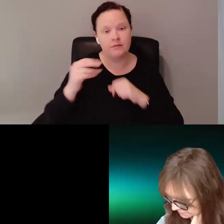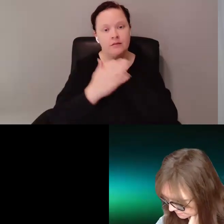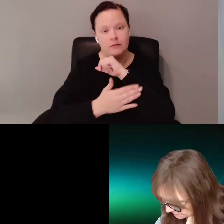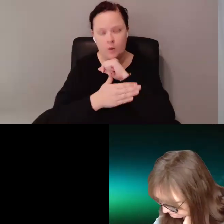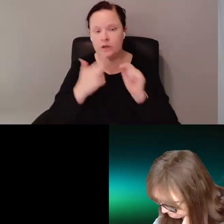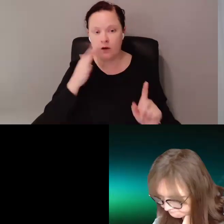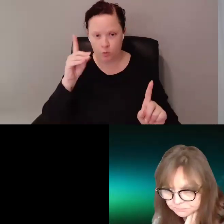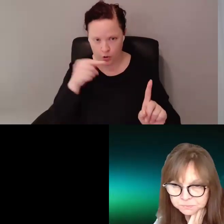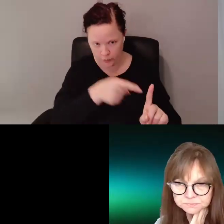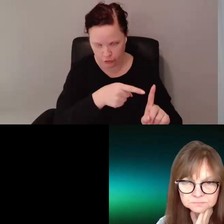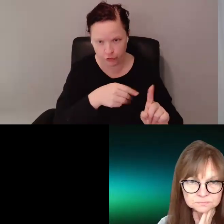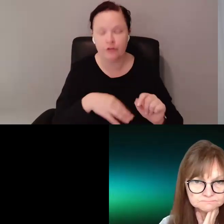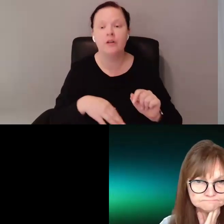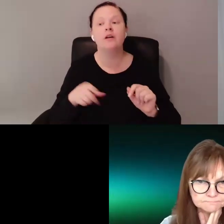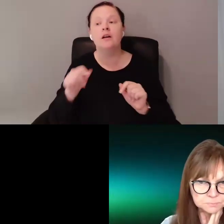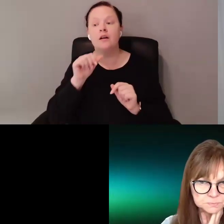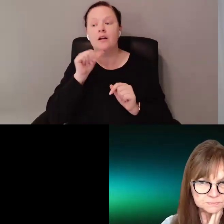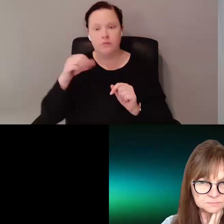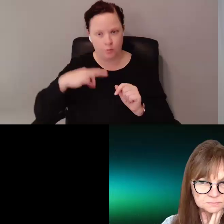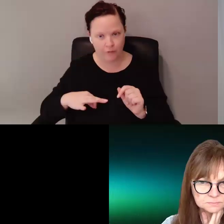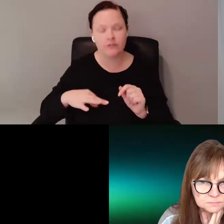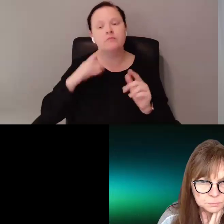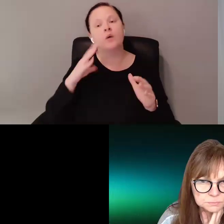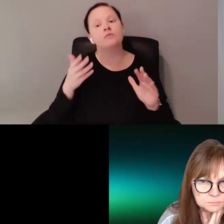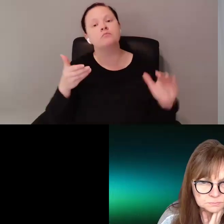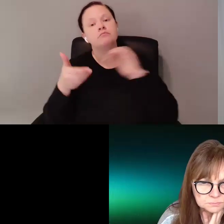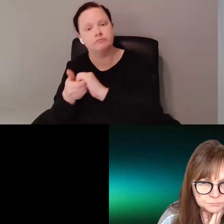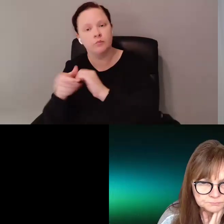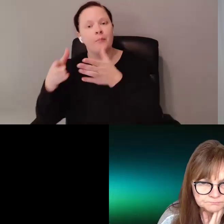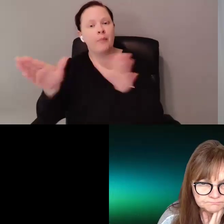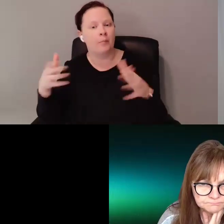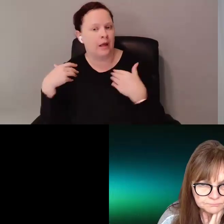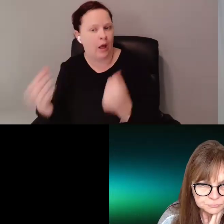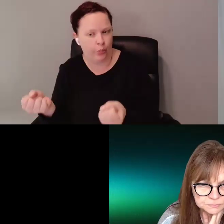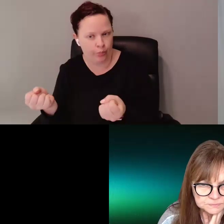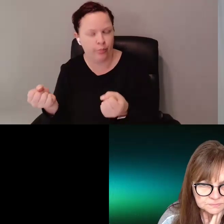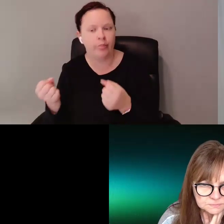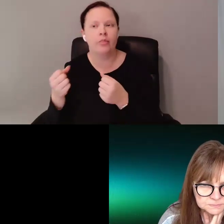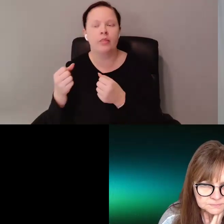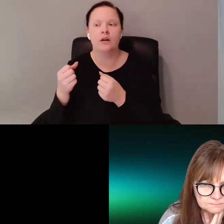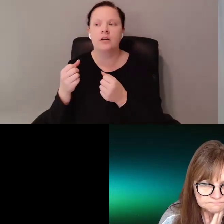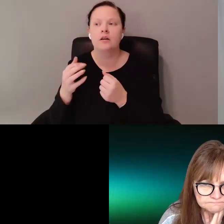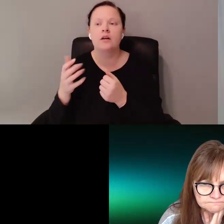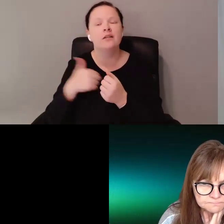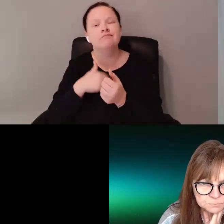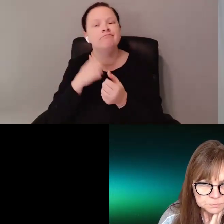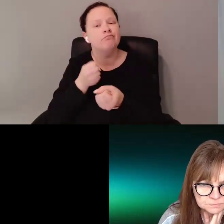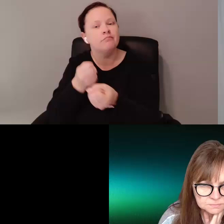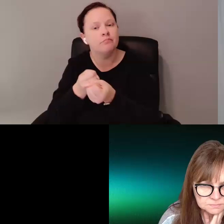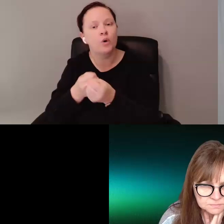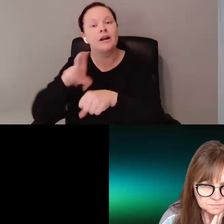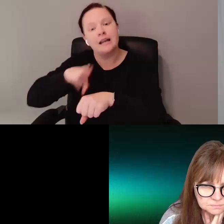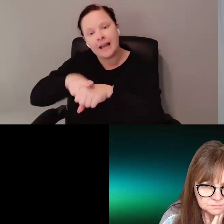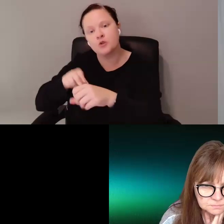a nonprofit. I partnered with public health in, let's see, we supported natural birth